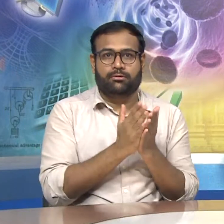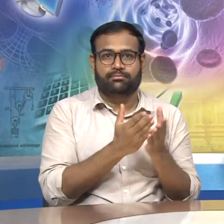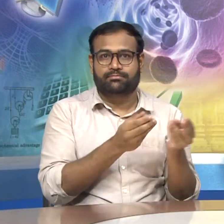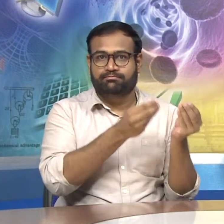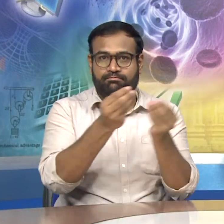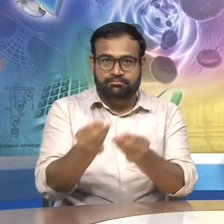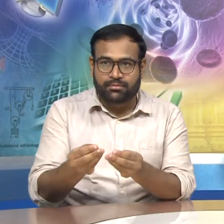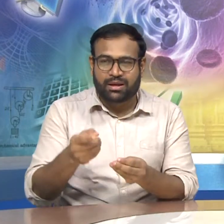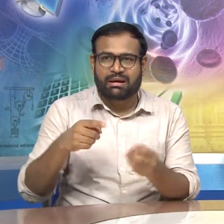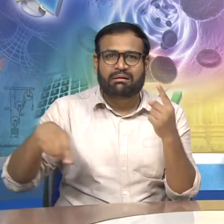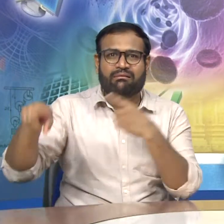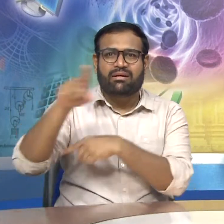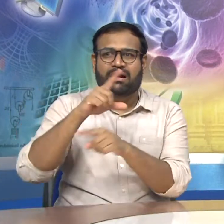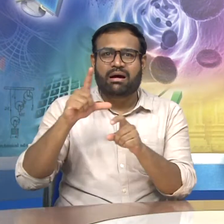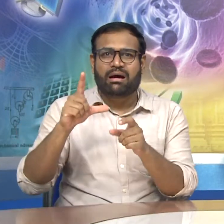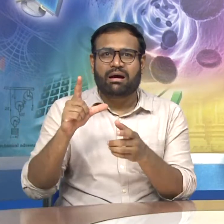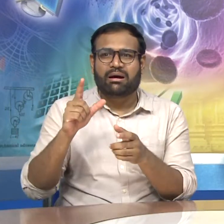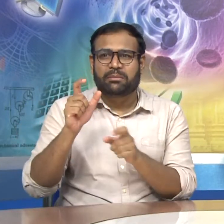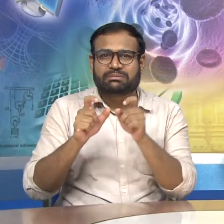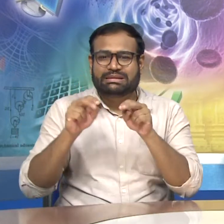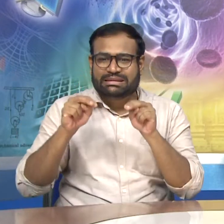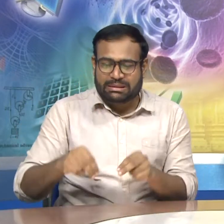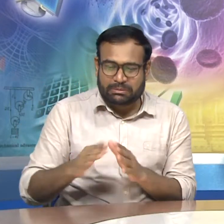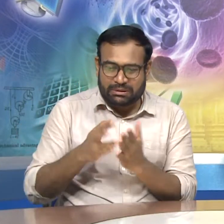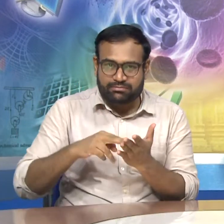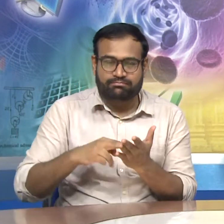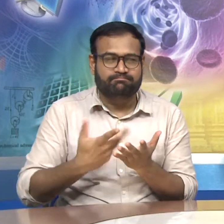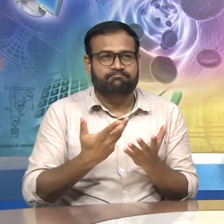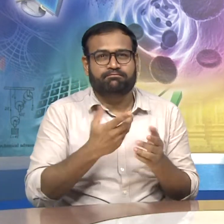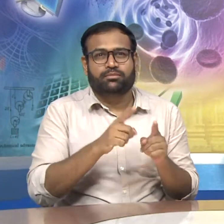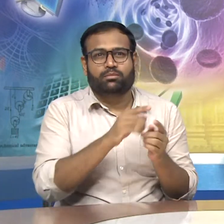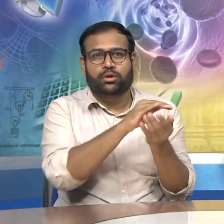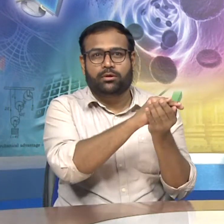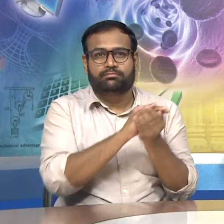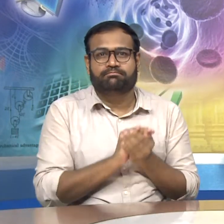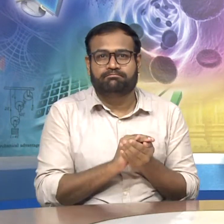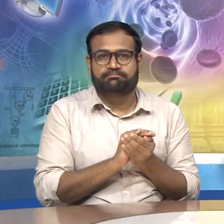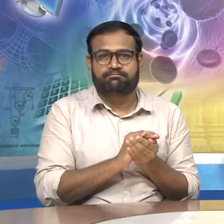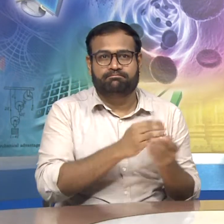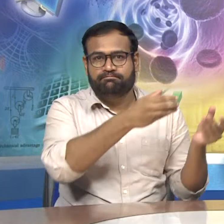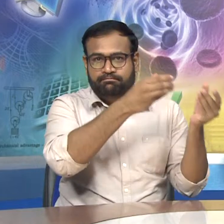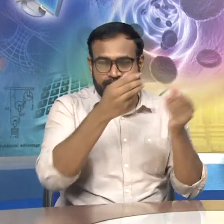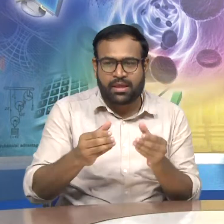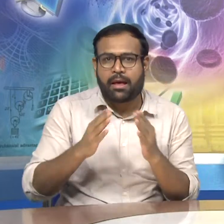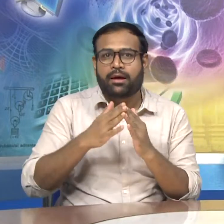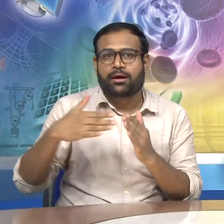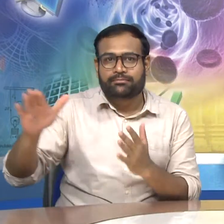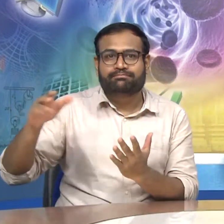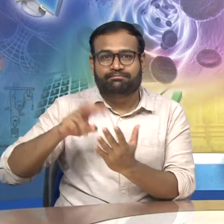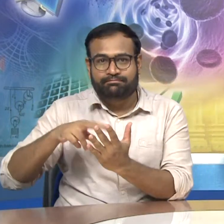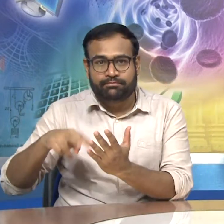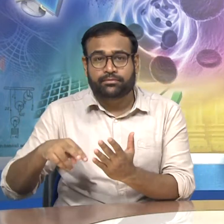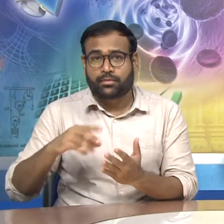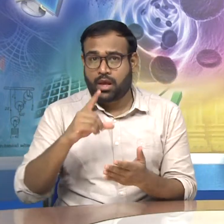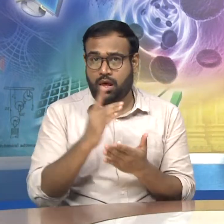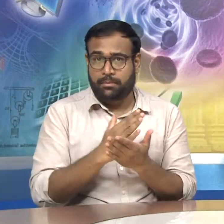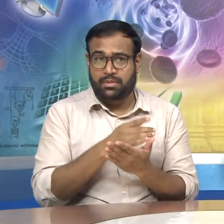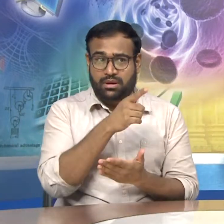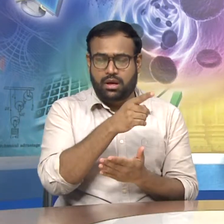also known as circulation service. Each library follows a particular issue system for lending the books